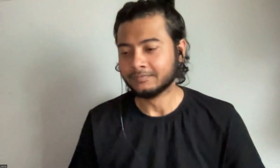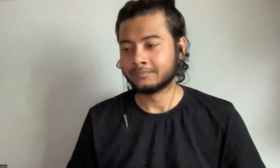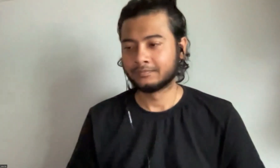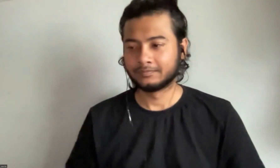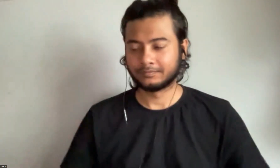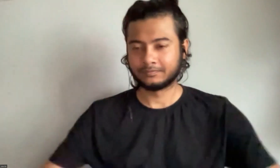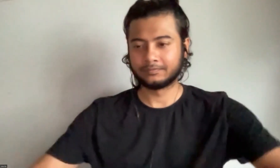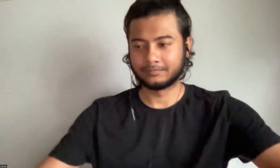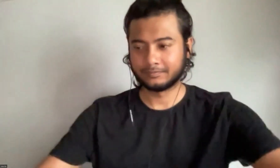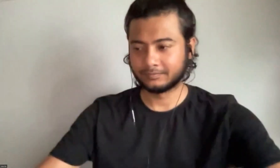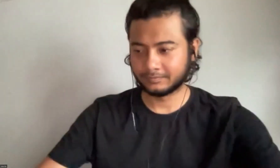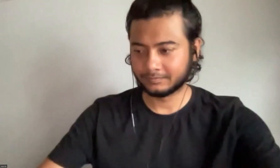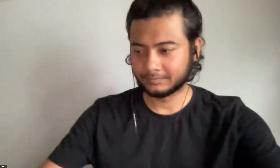Adi Charlie.